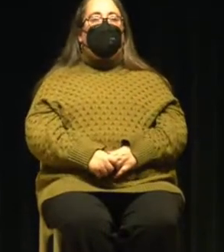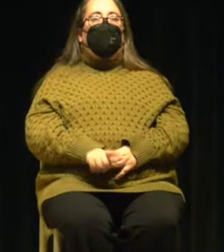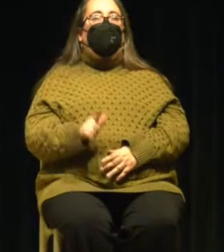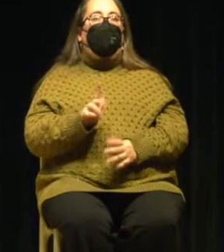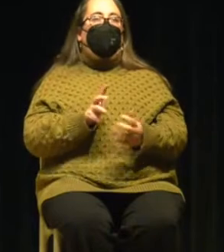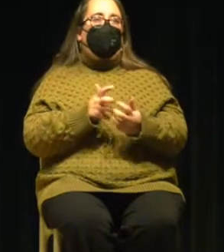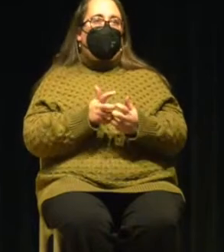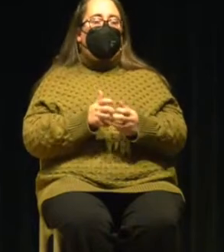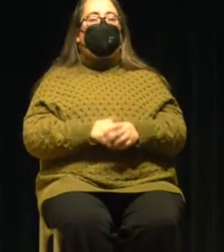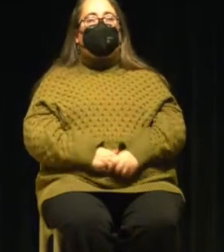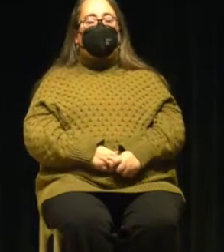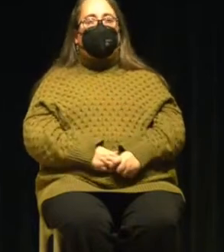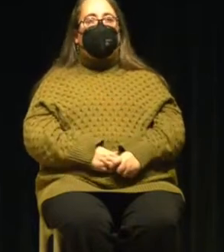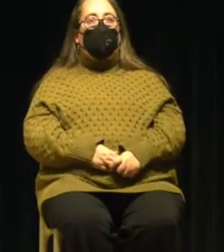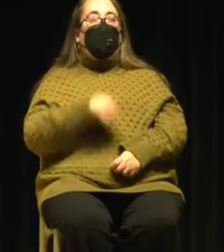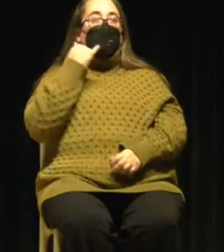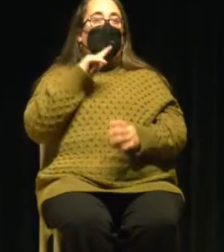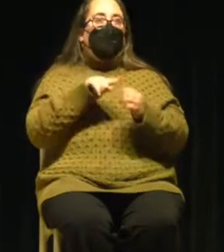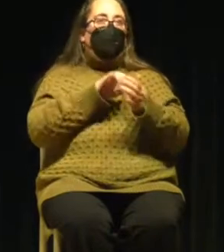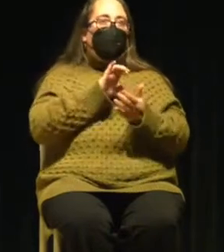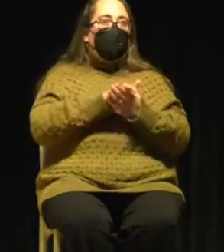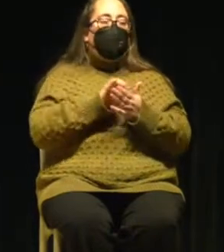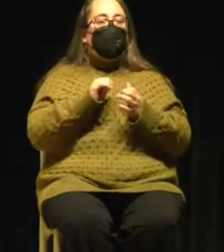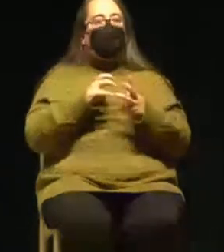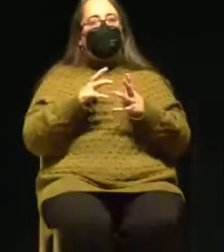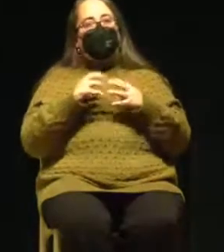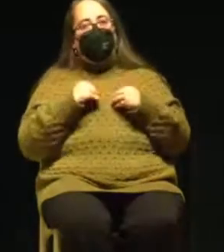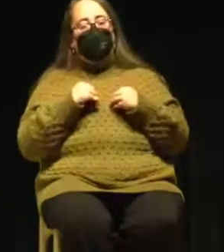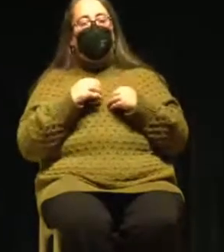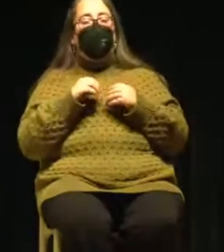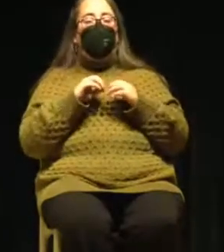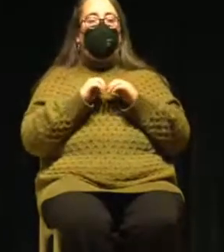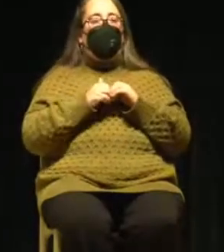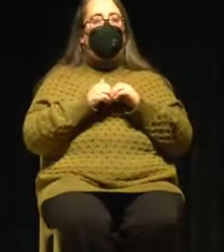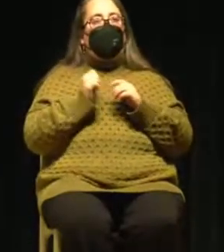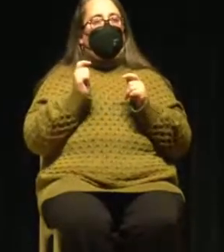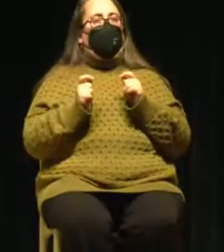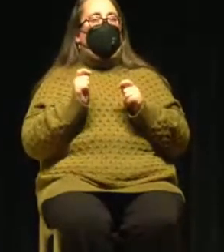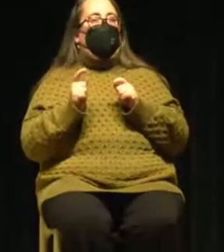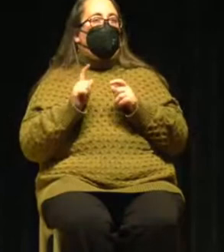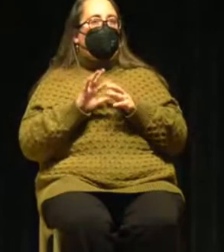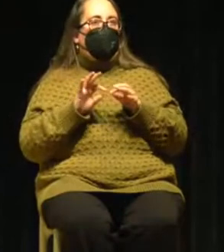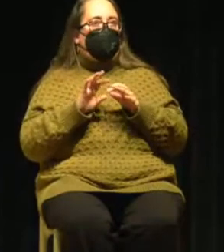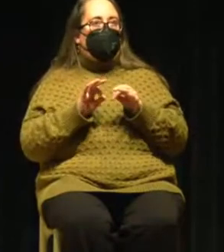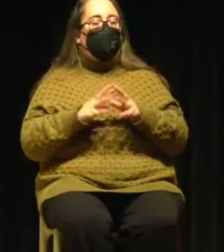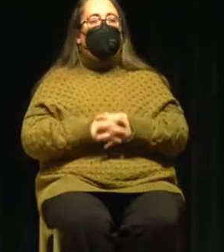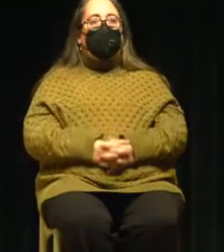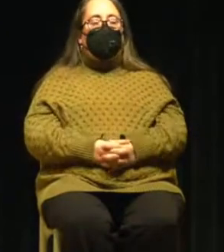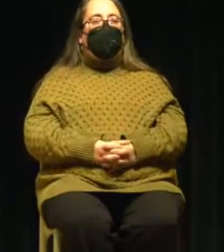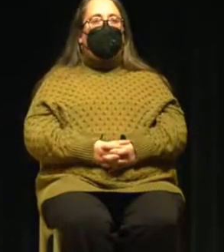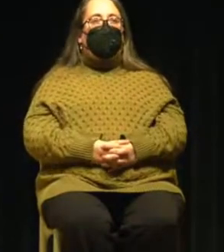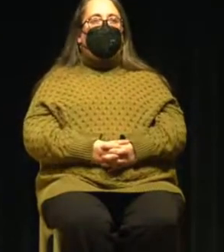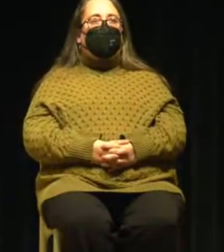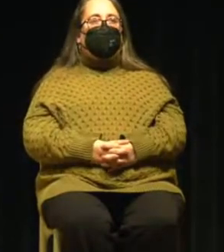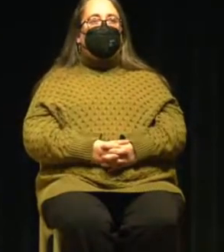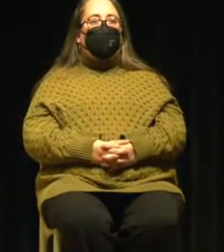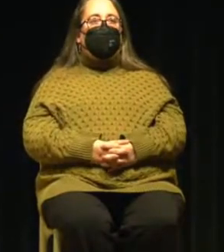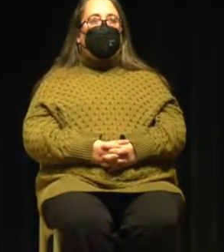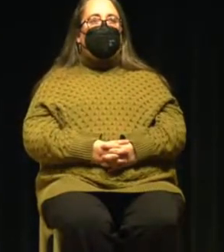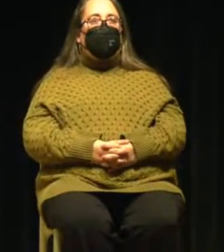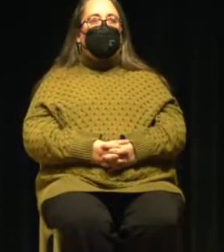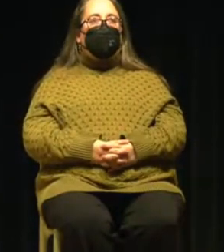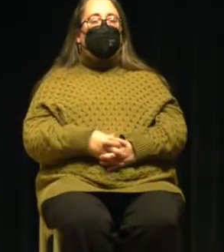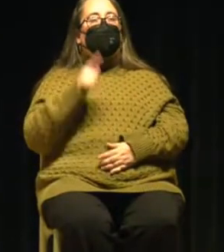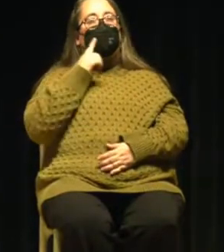fit. Yeah. So ideas about marriage and being accepted. Yeah. And, yeah, you know, how do you tweak those messages for your kids? You know, so for